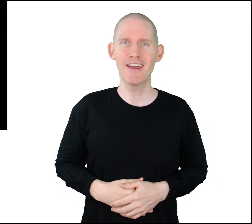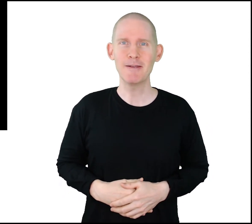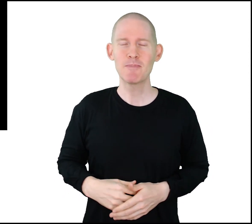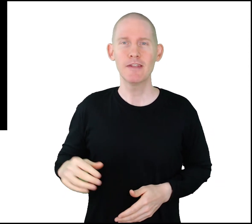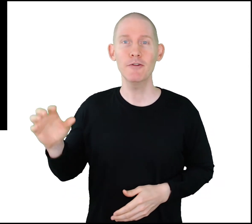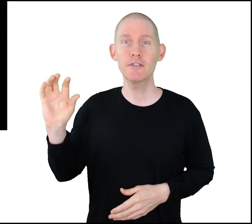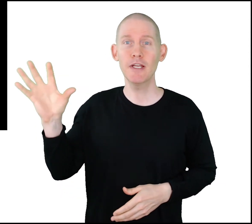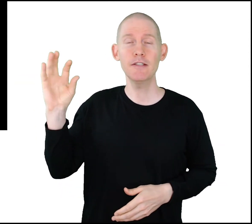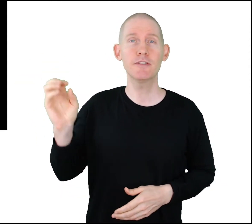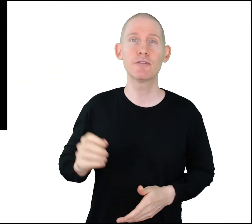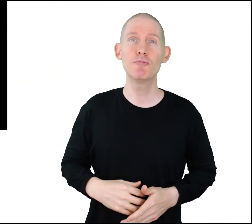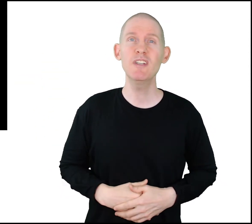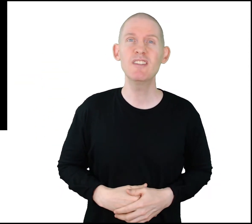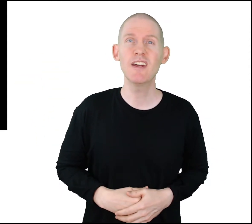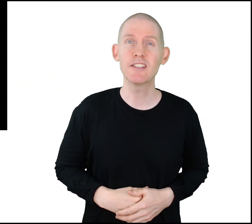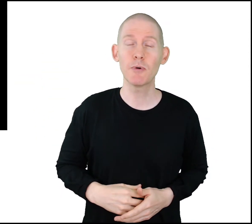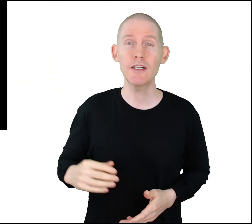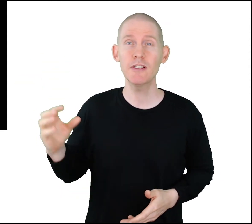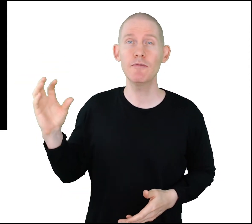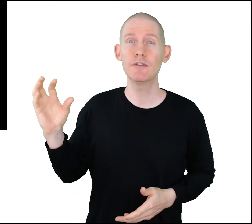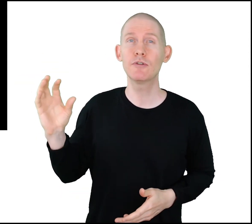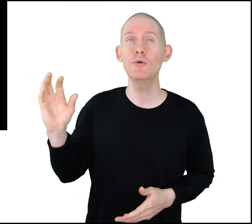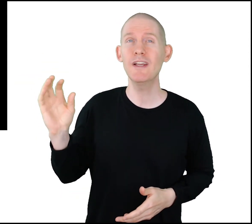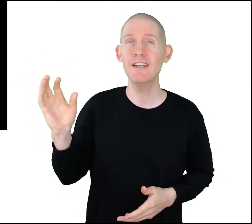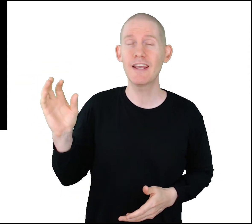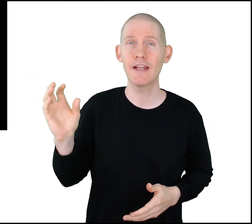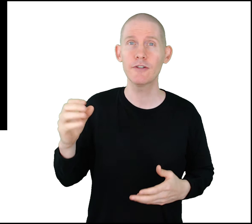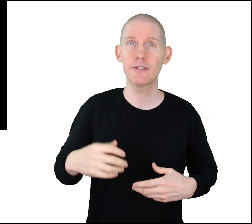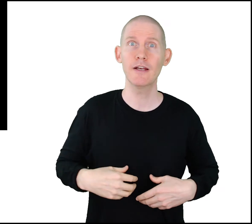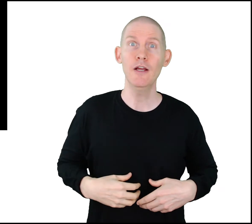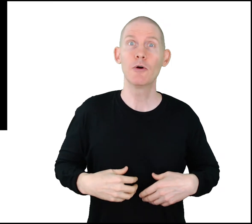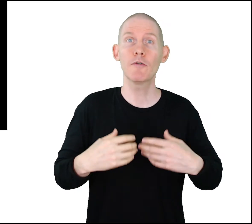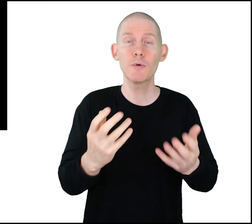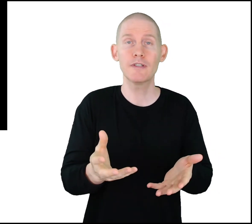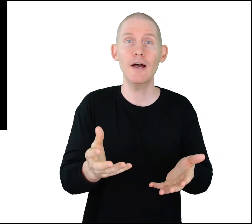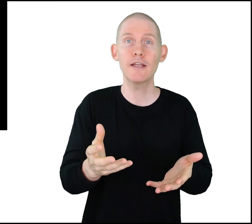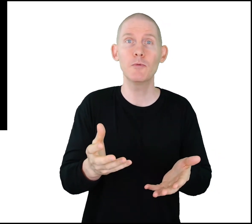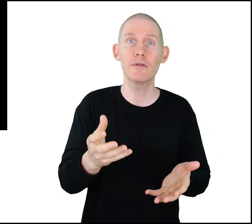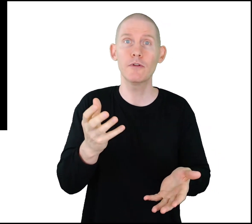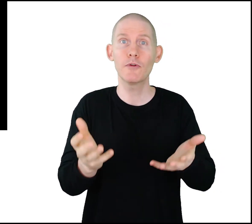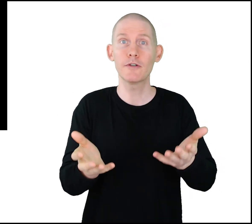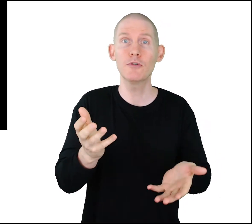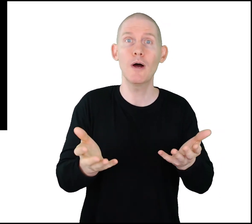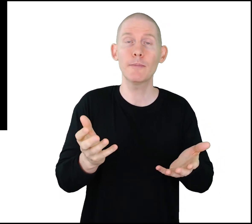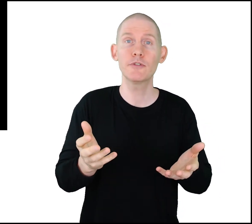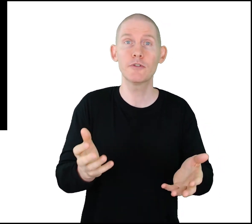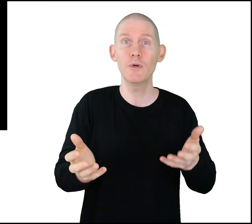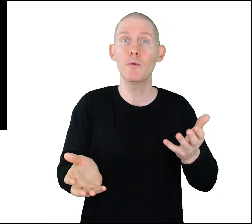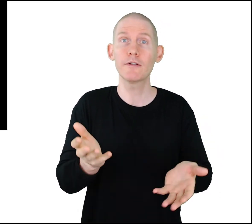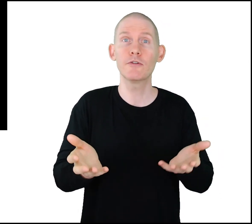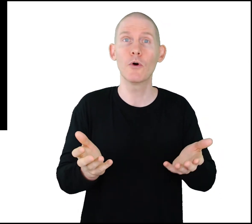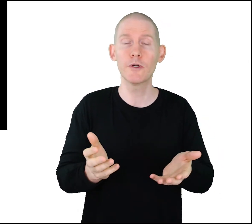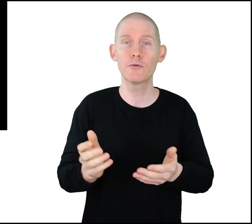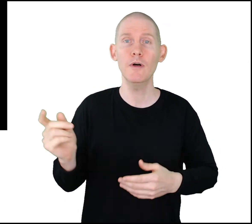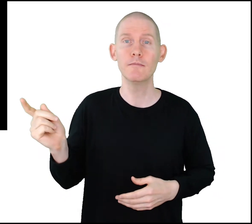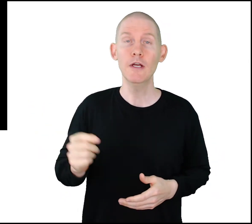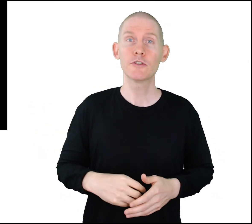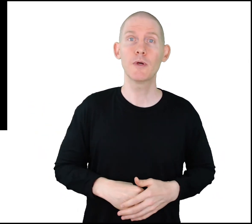Okay, now this sentence is real nice. We're actually giving two indicators that whoever we're talking with, there are two options and we want to know which one. So we